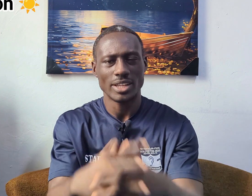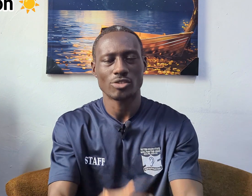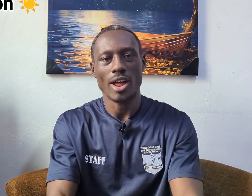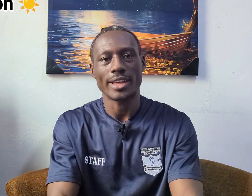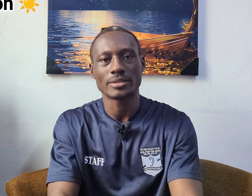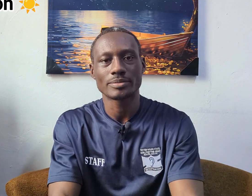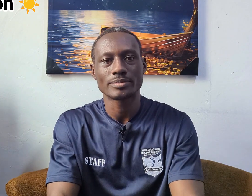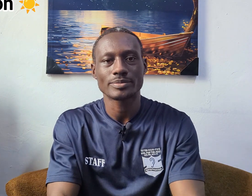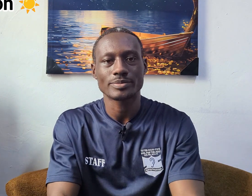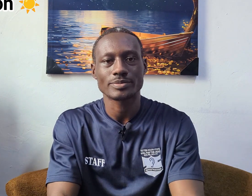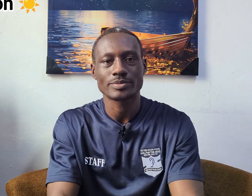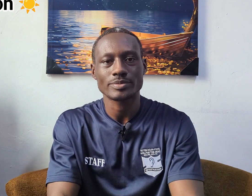try.